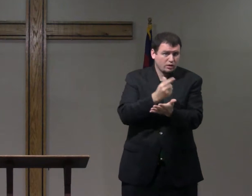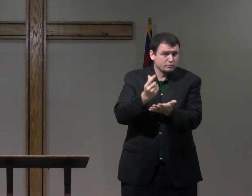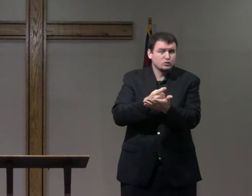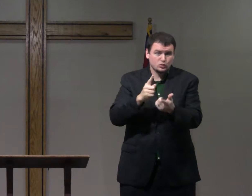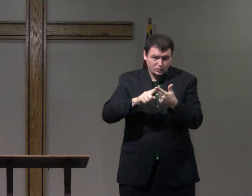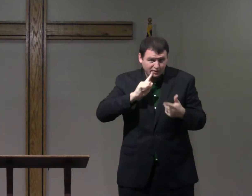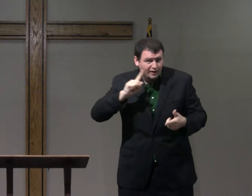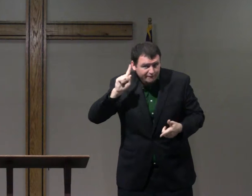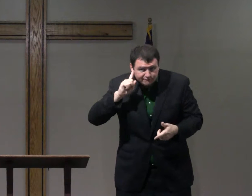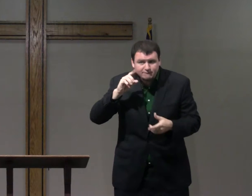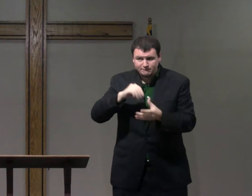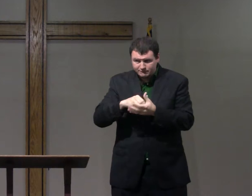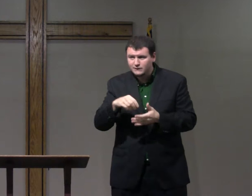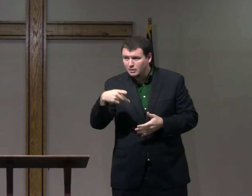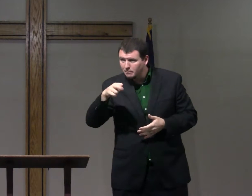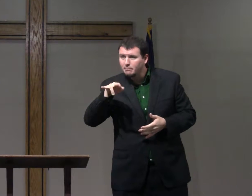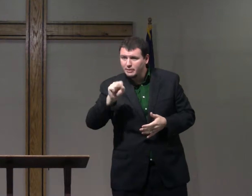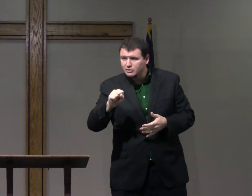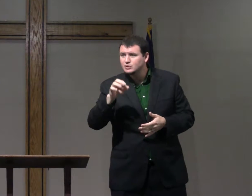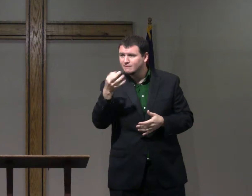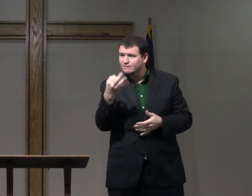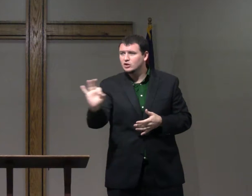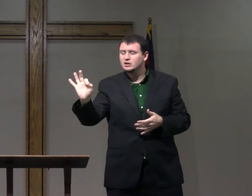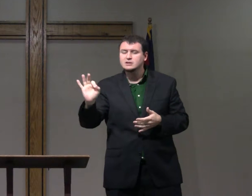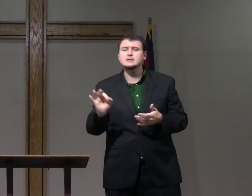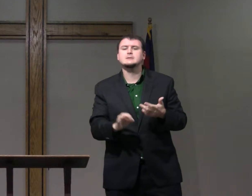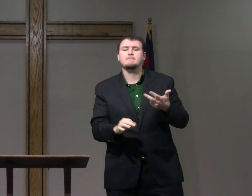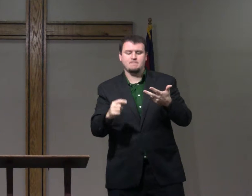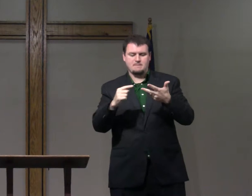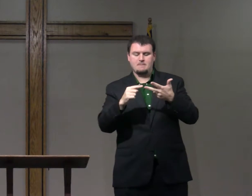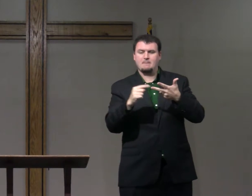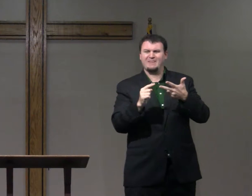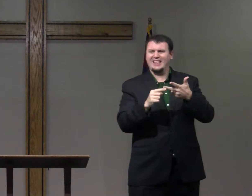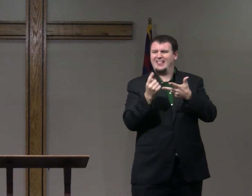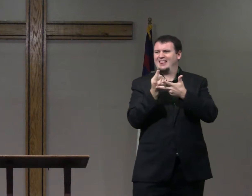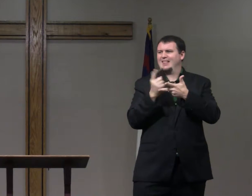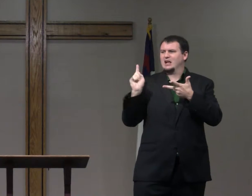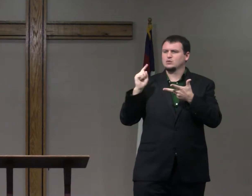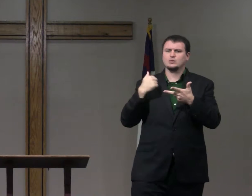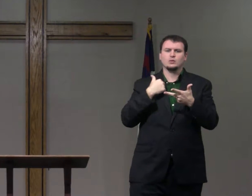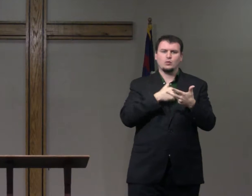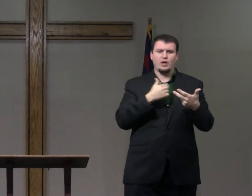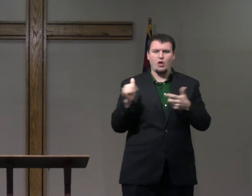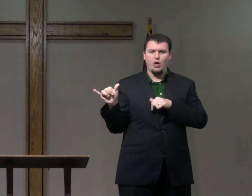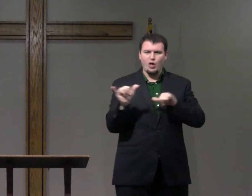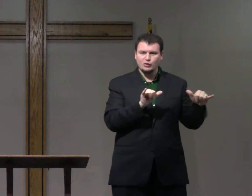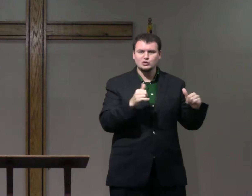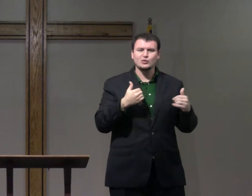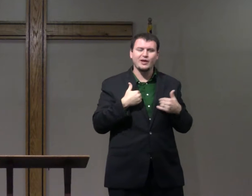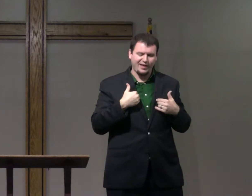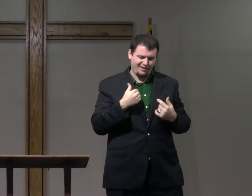preaching the gospel to the deaf in Paris, France. Then last week, we also